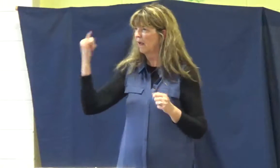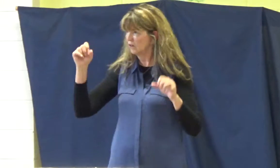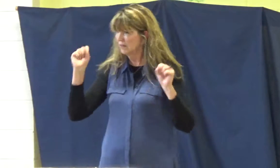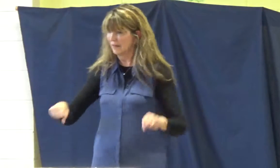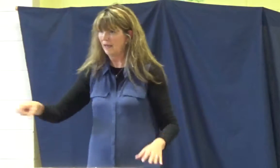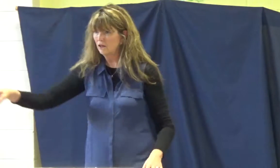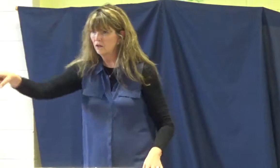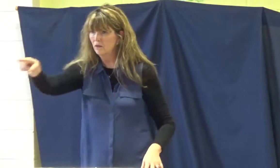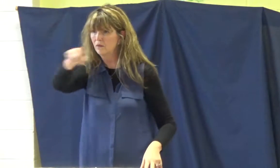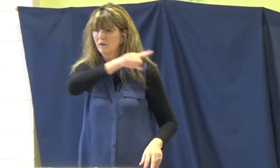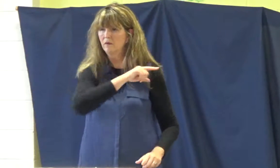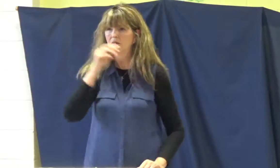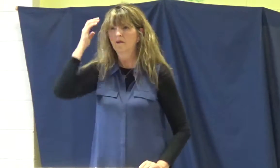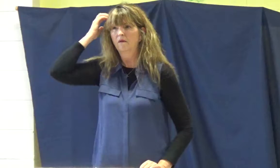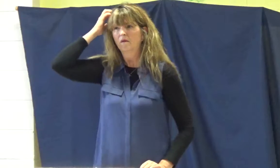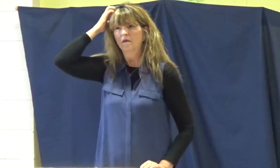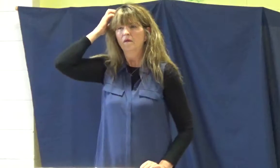I just can't imagine. Can you imagine?